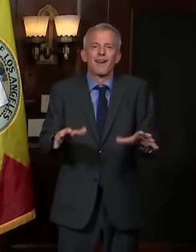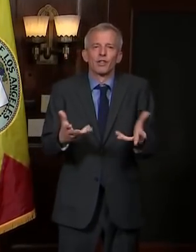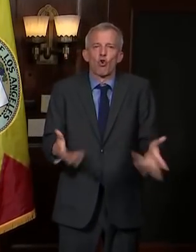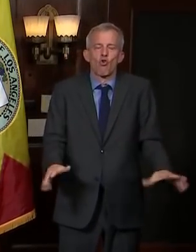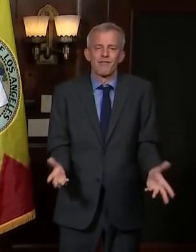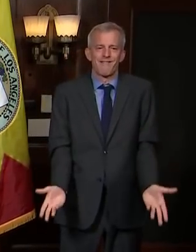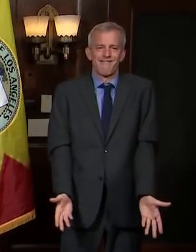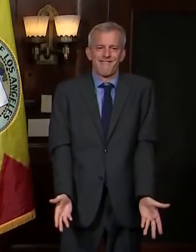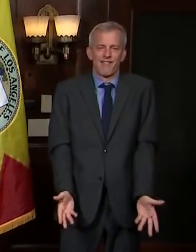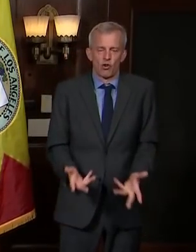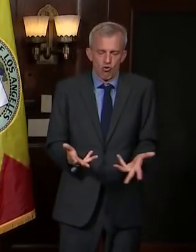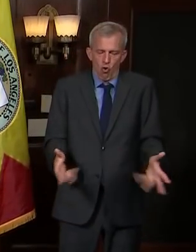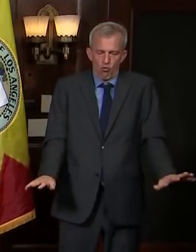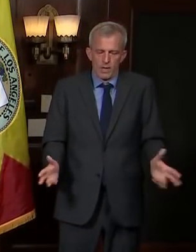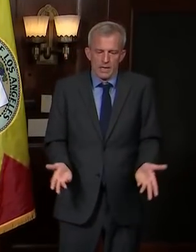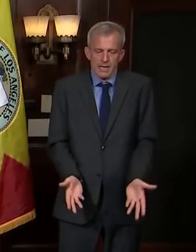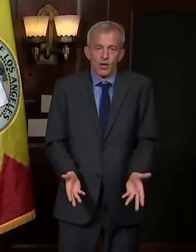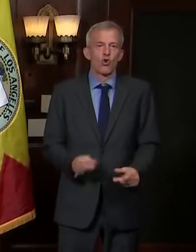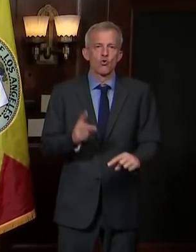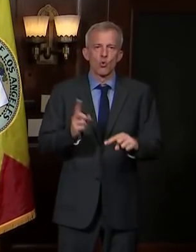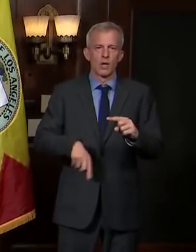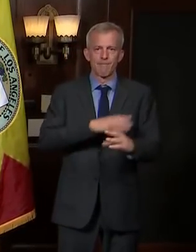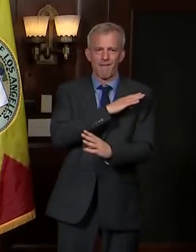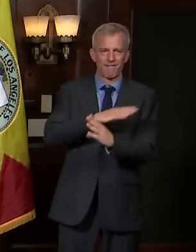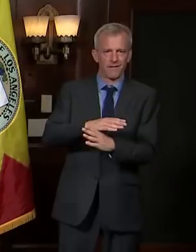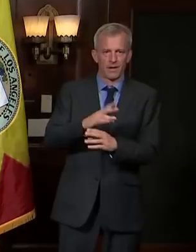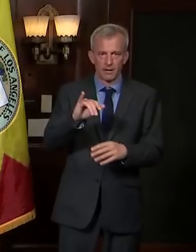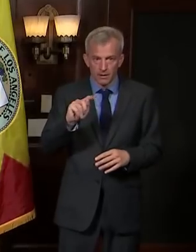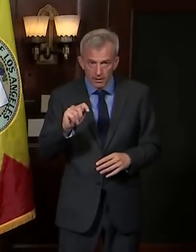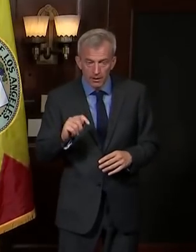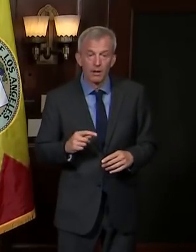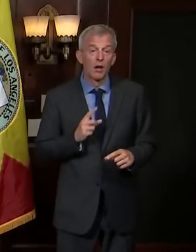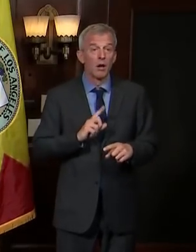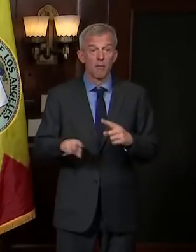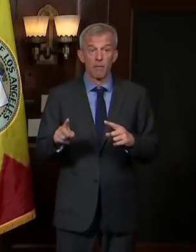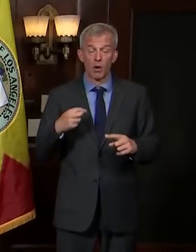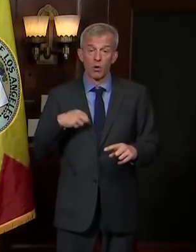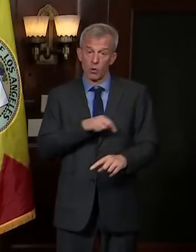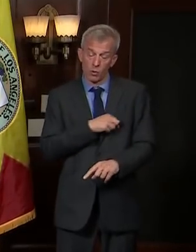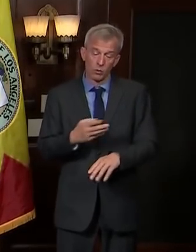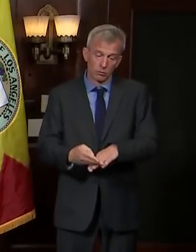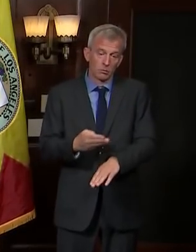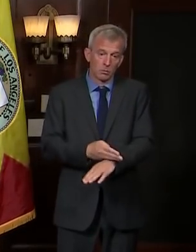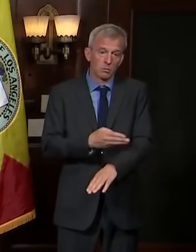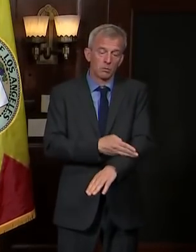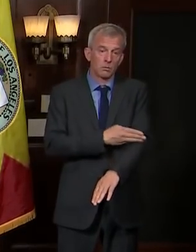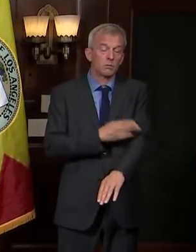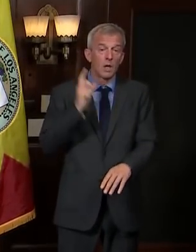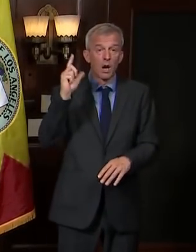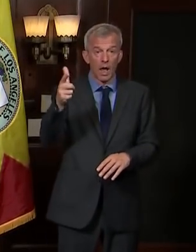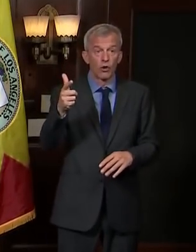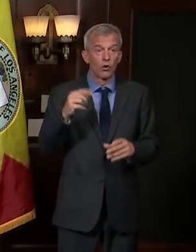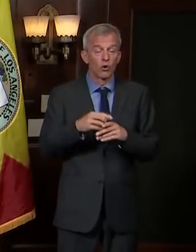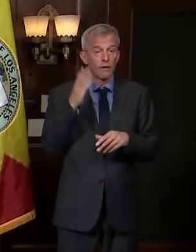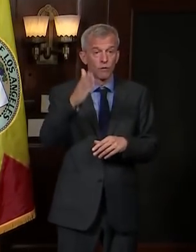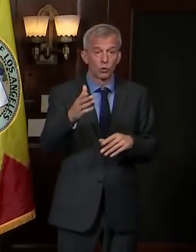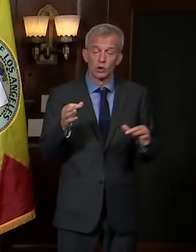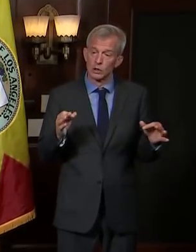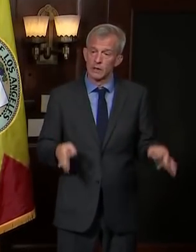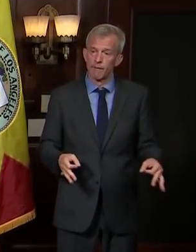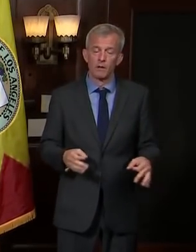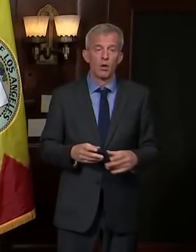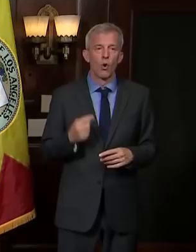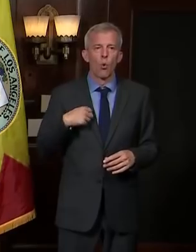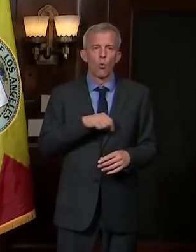longer something that can be prevented. But as we make progress later in the future, absolutely. We want to, I think,